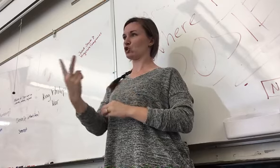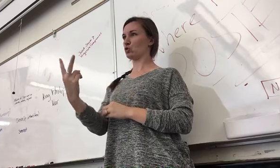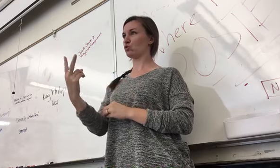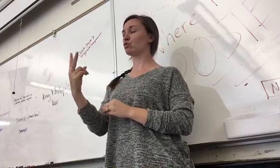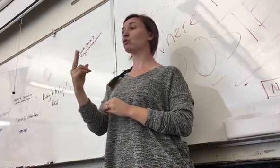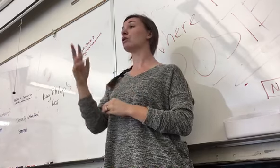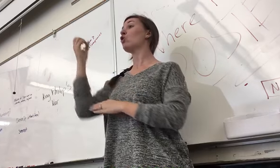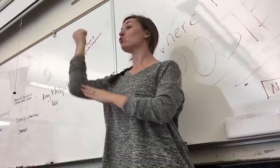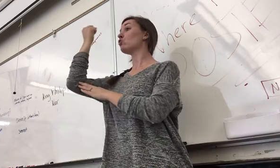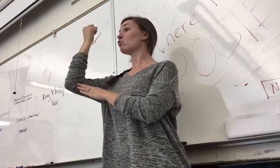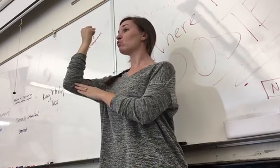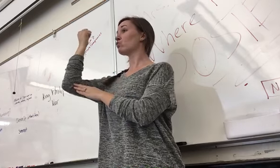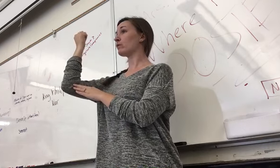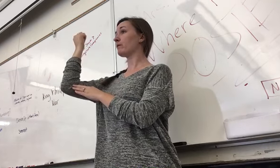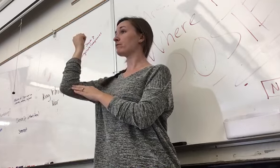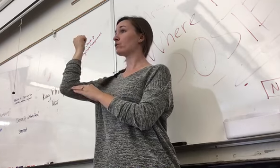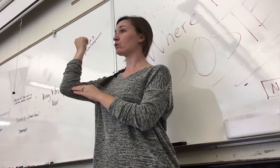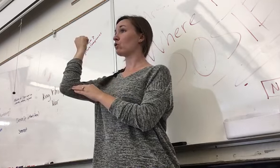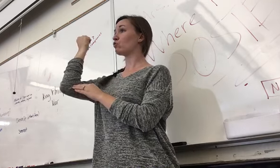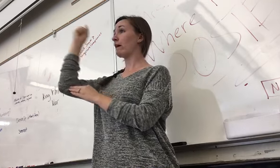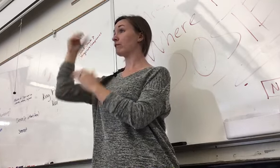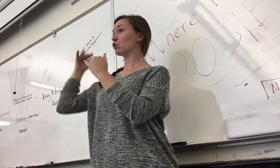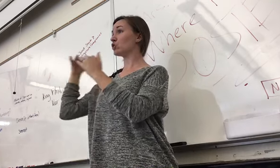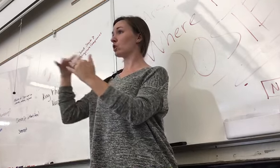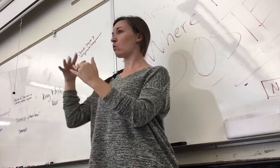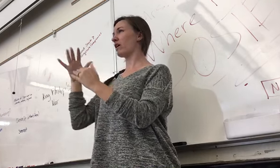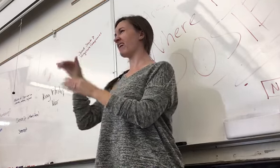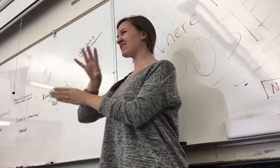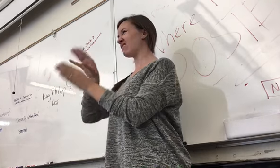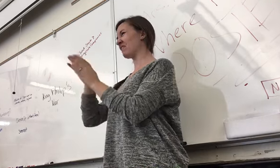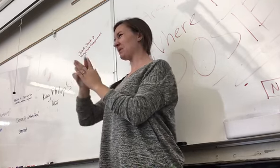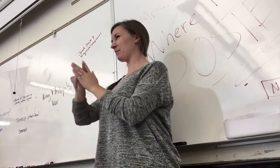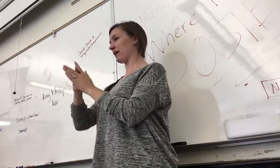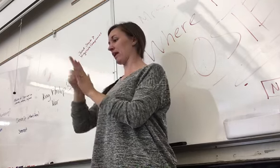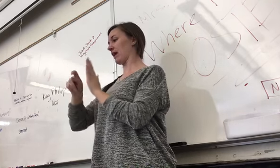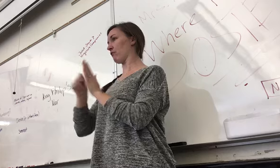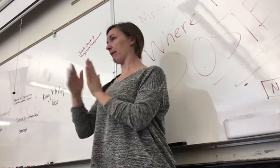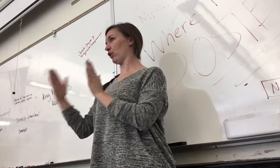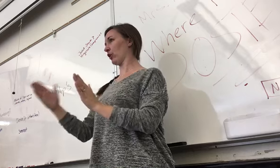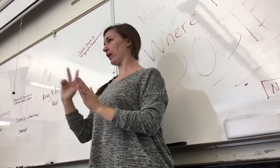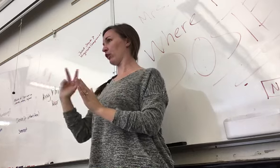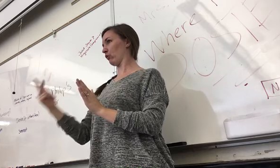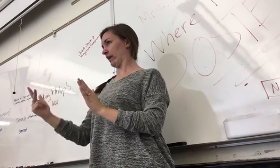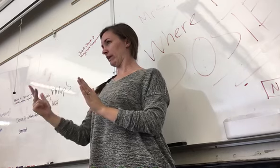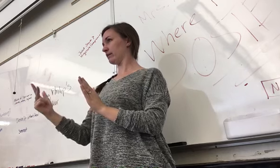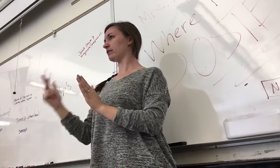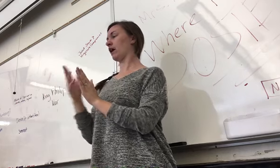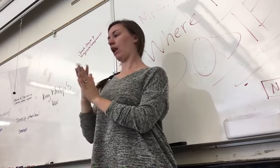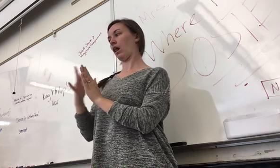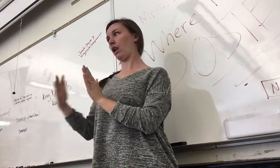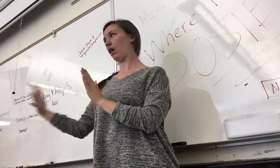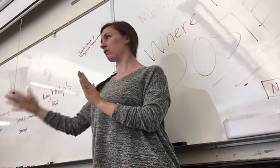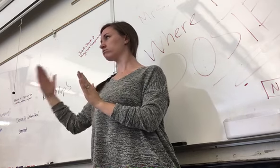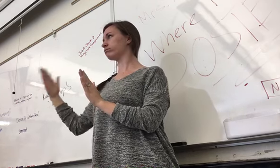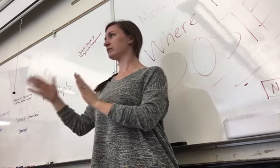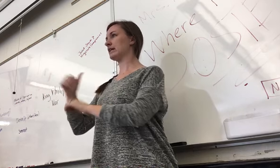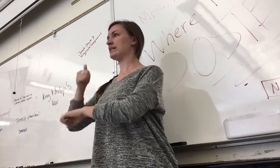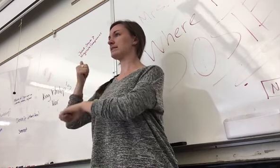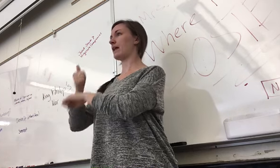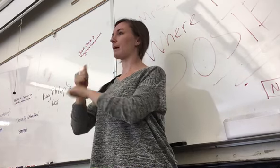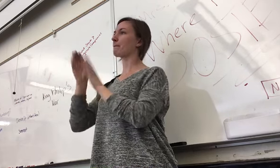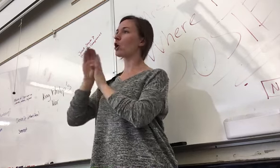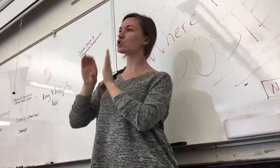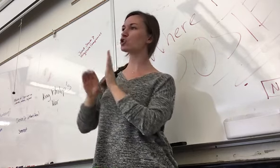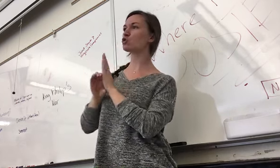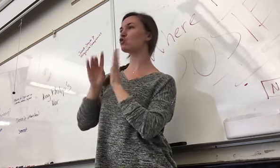Revolutionary War is part 1 of period 3. And then period 3 ends in 1800 with the creation of the Constitution and federalism and things like